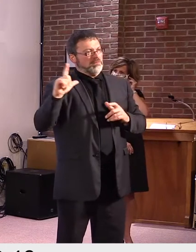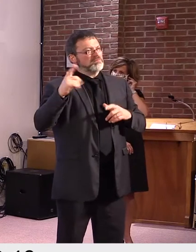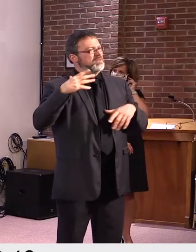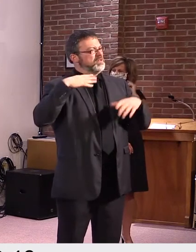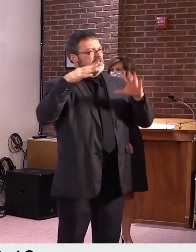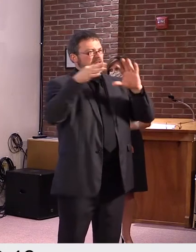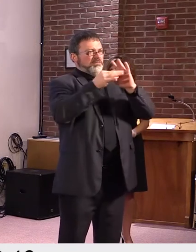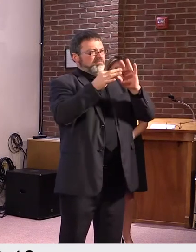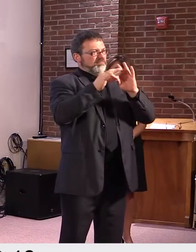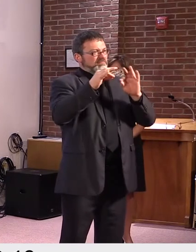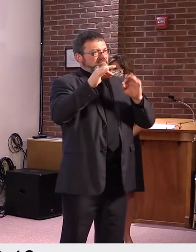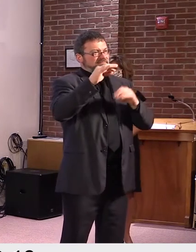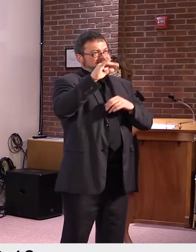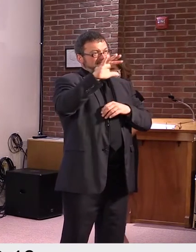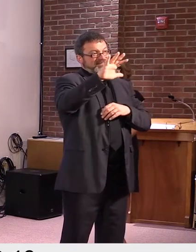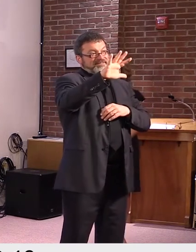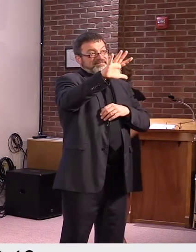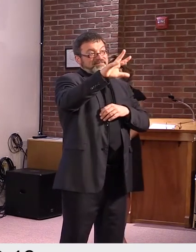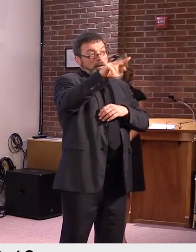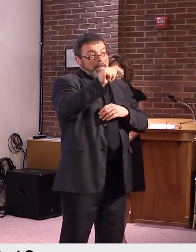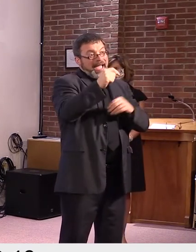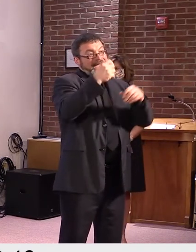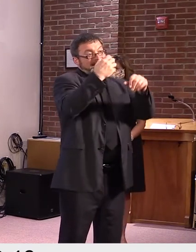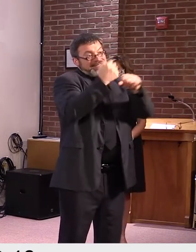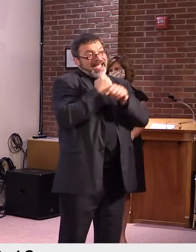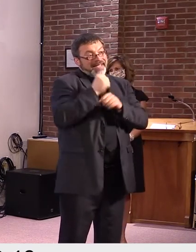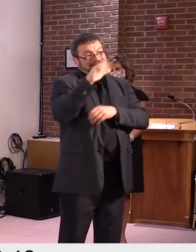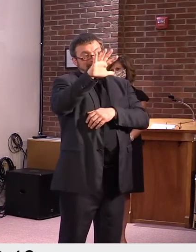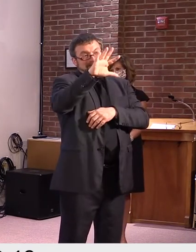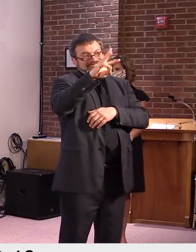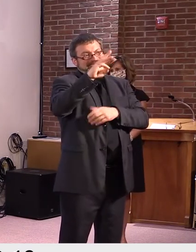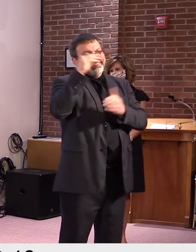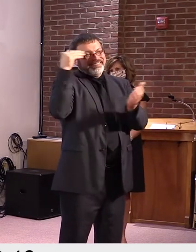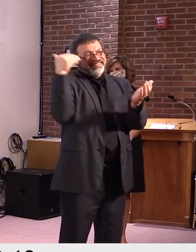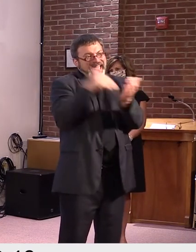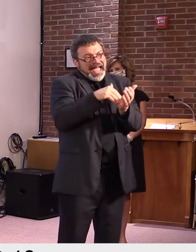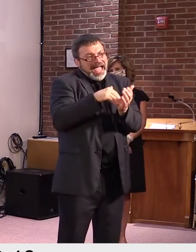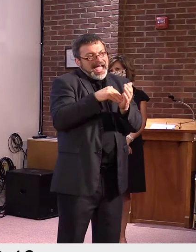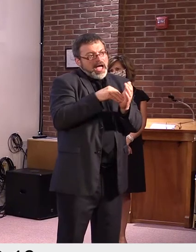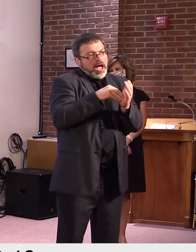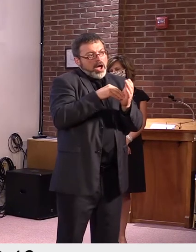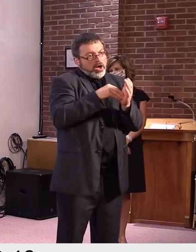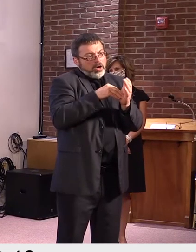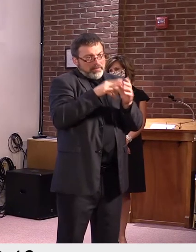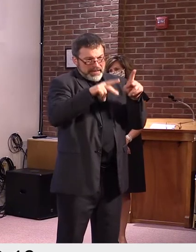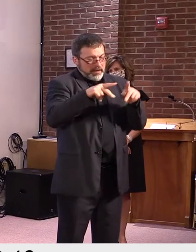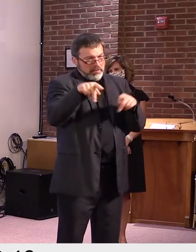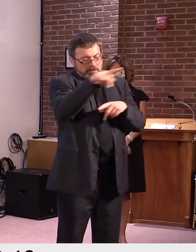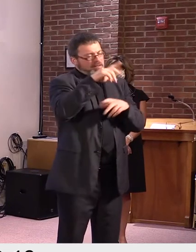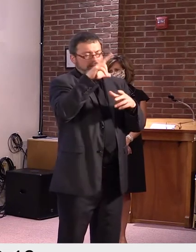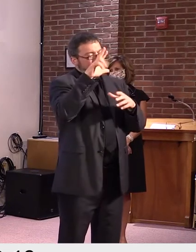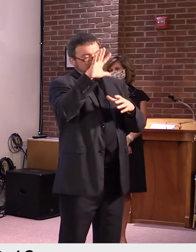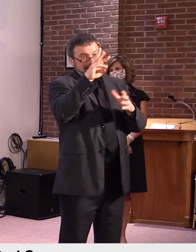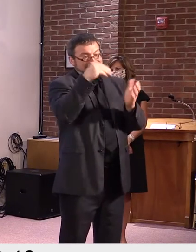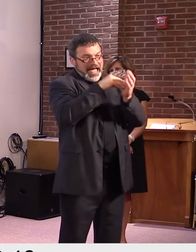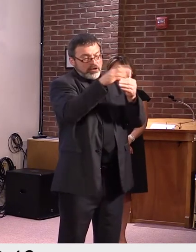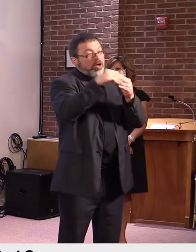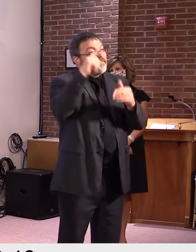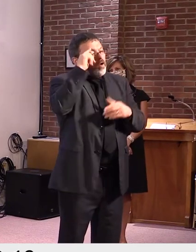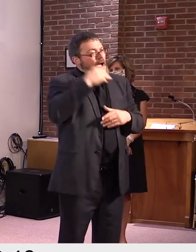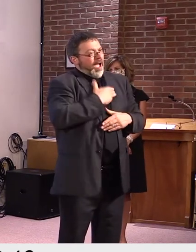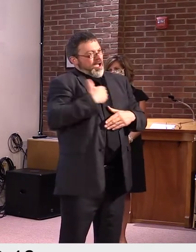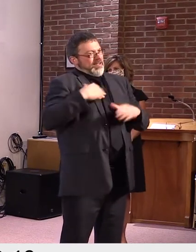$56,834.12 for 196 public libraries, some K through 12, and also higher ed, to figure out what we would want to do with